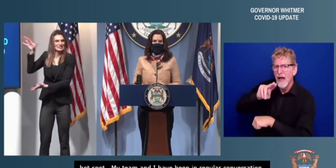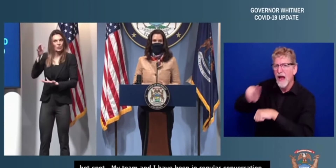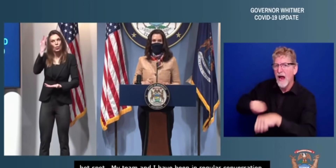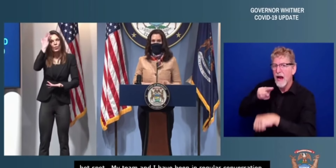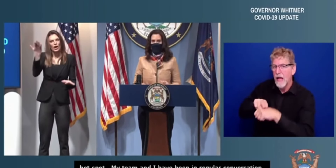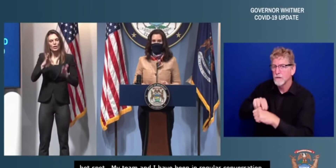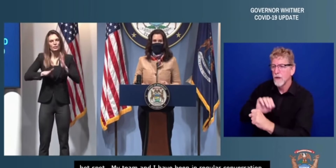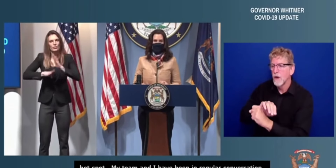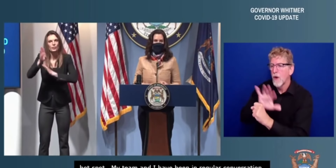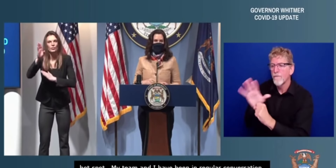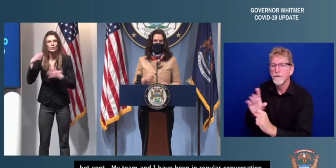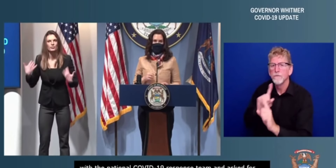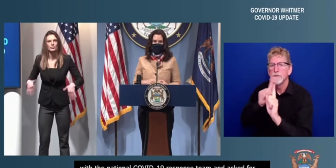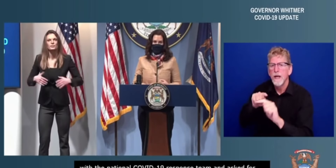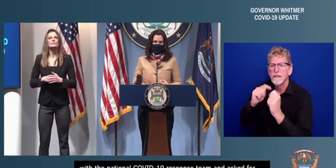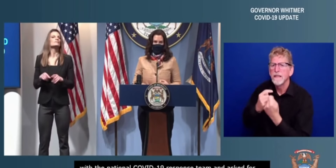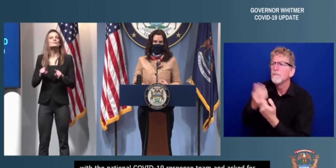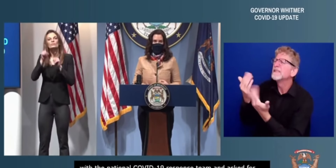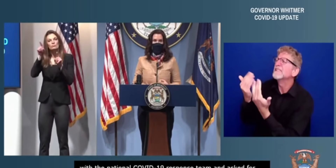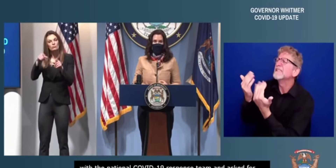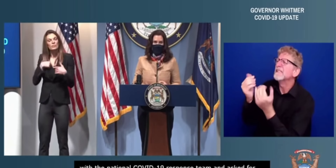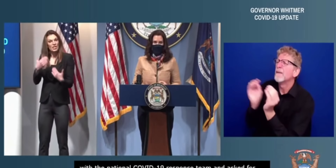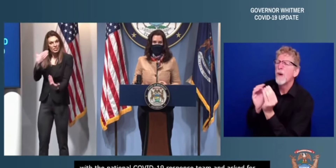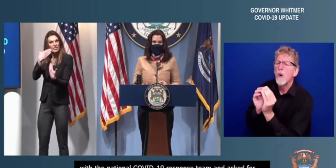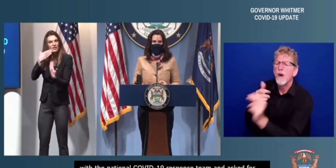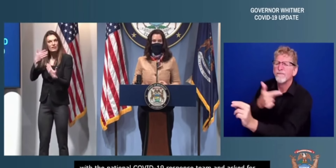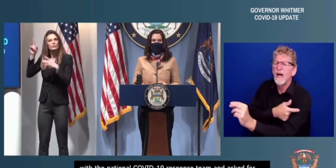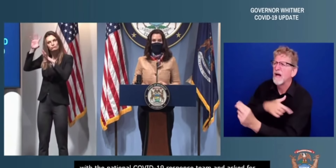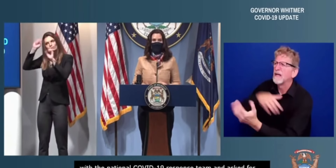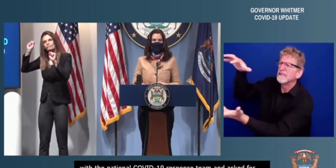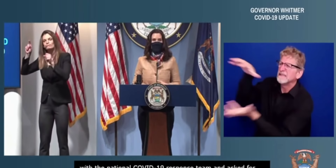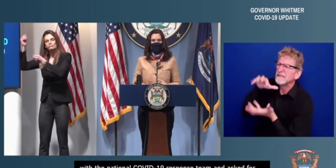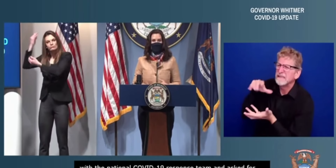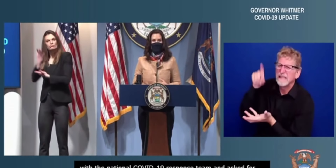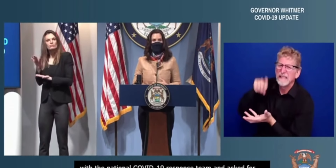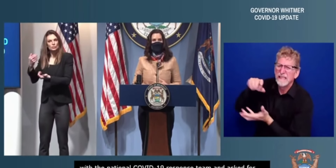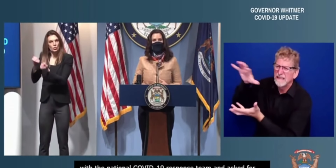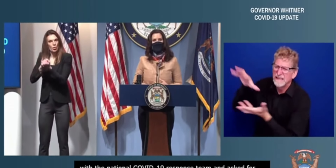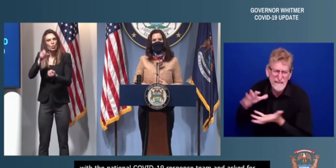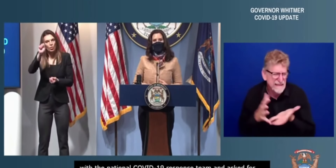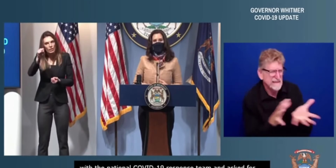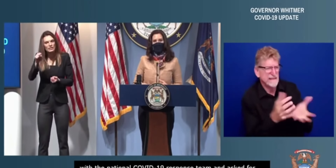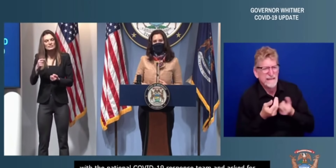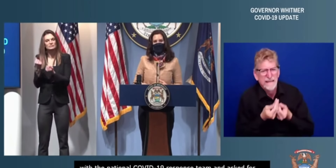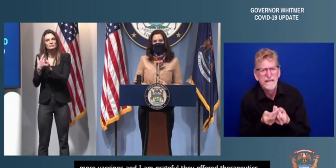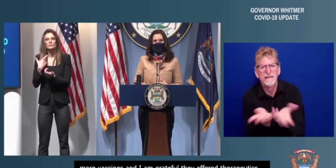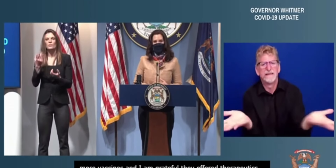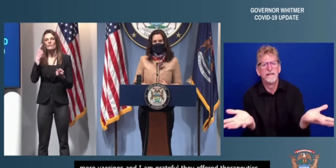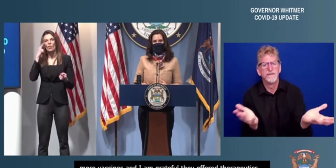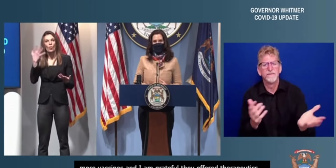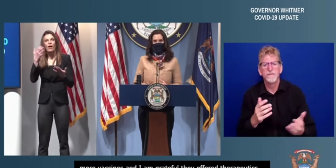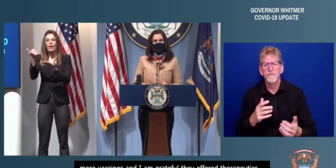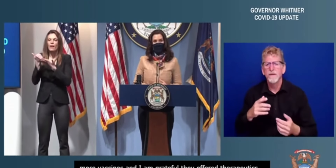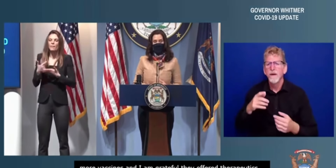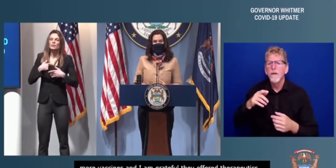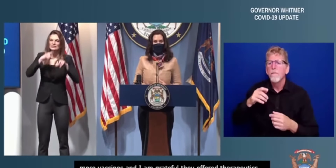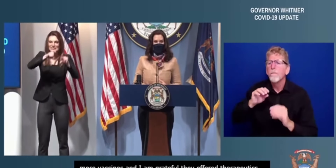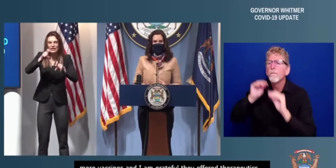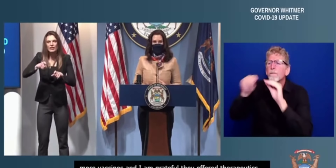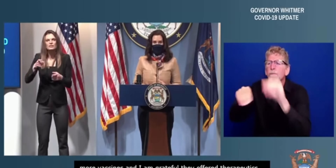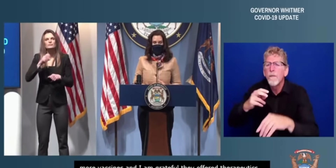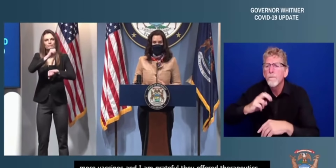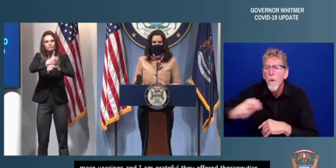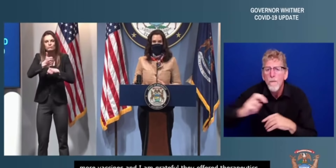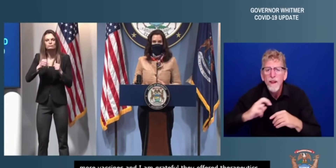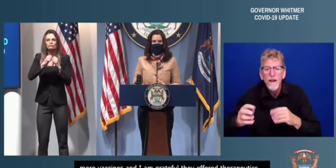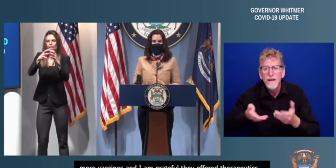offered: therapeutics, additional personnel, mobile testing, and vaccination units. But I am concerned because I believe,